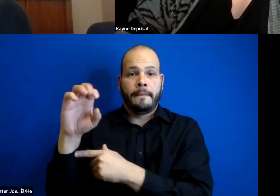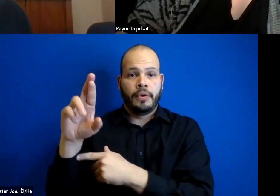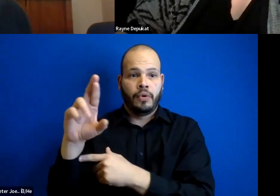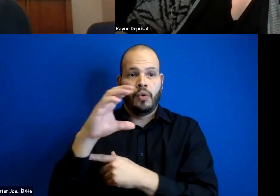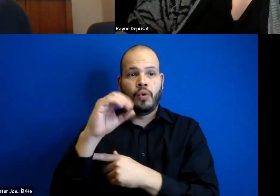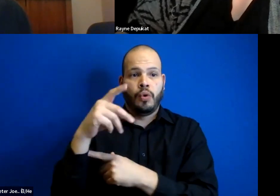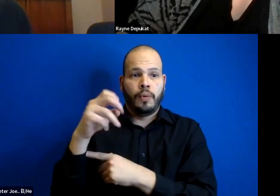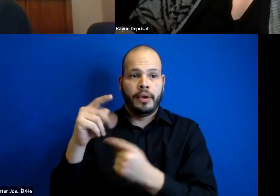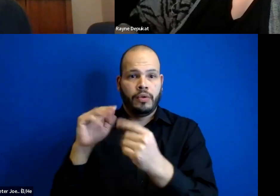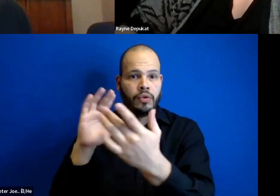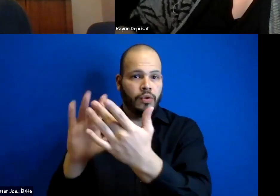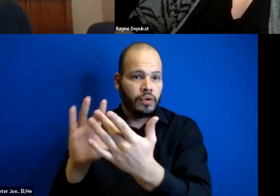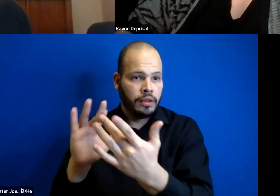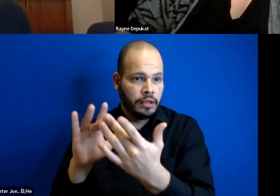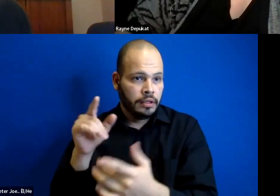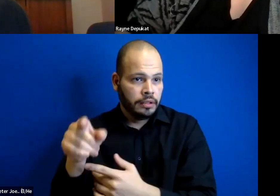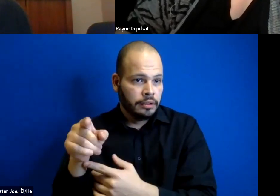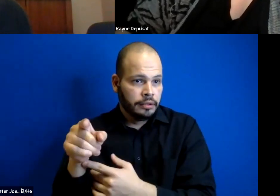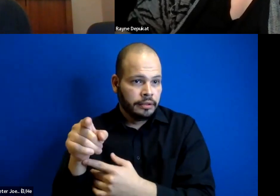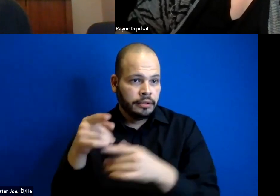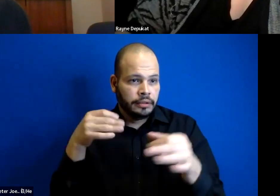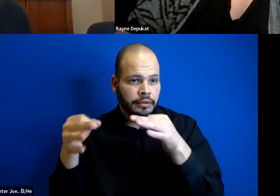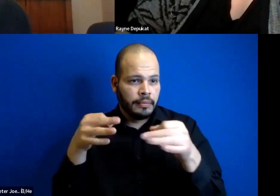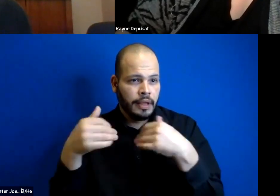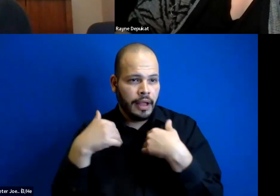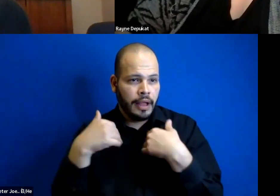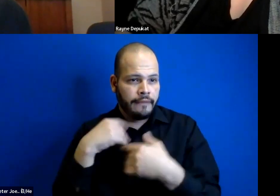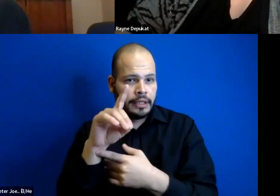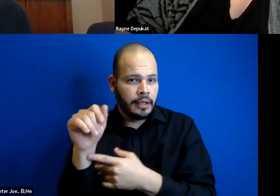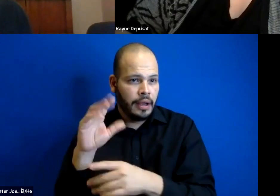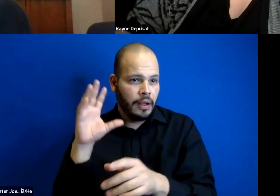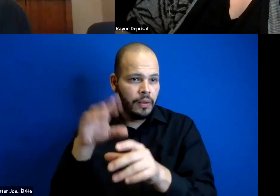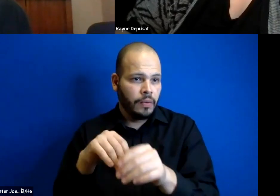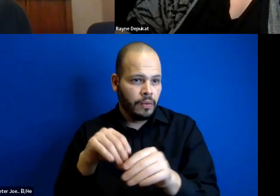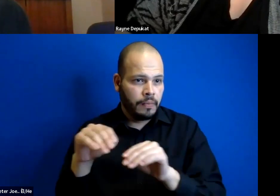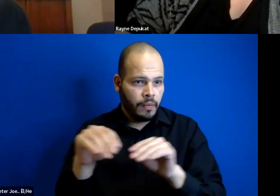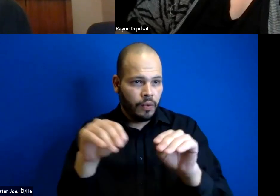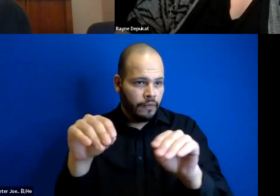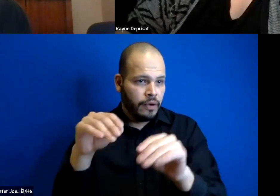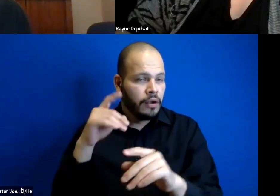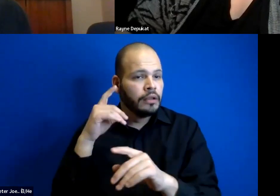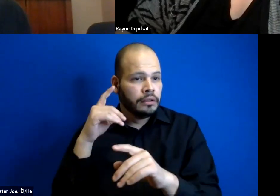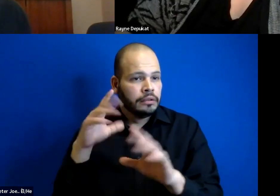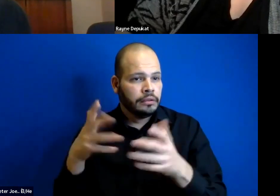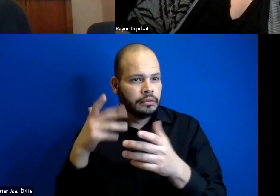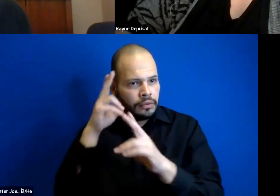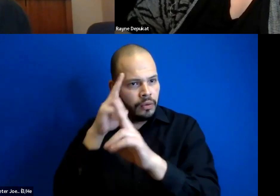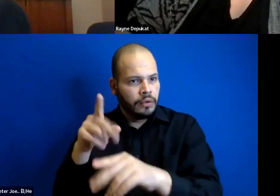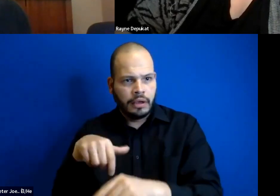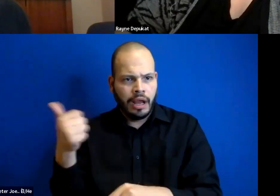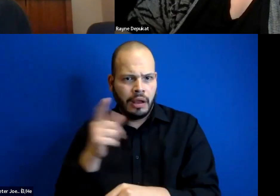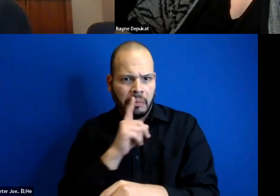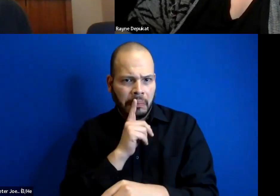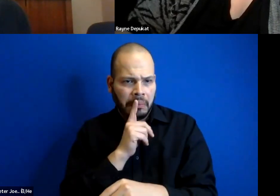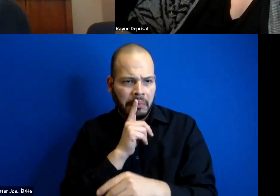that disabilities involving mobility were honored and others were not. So that is, you're right, a